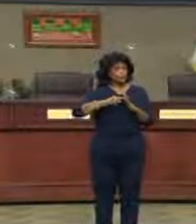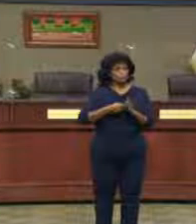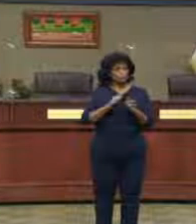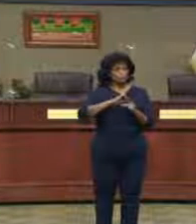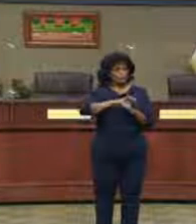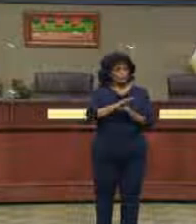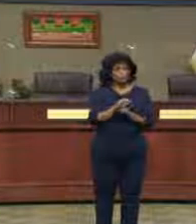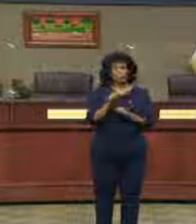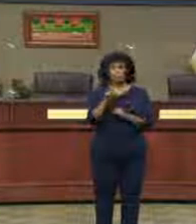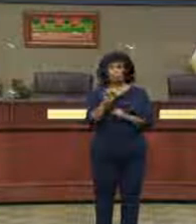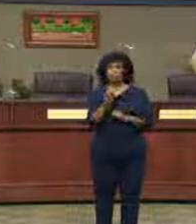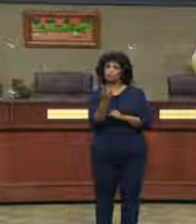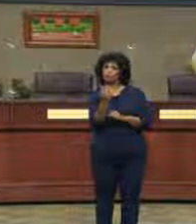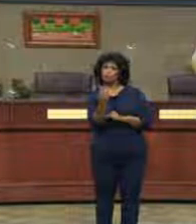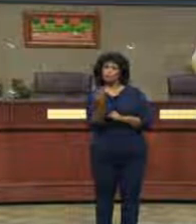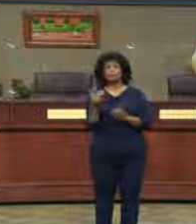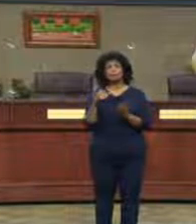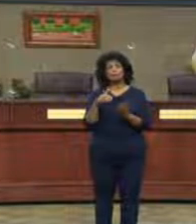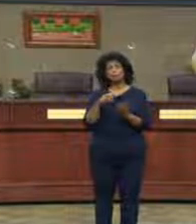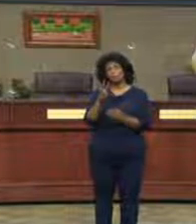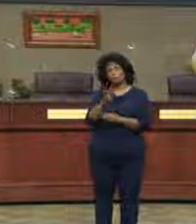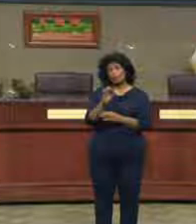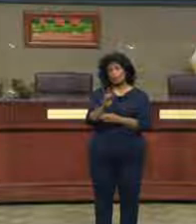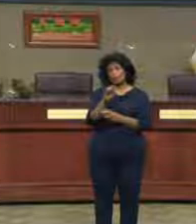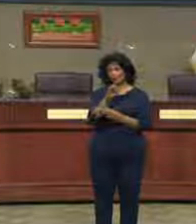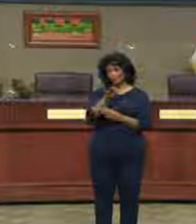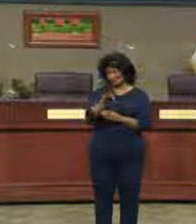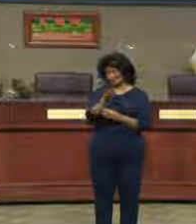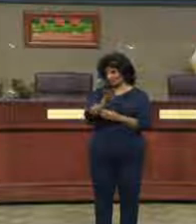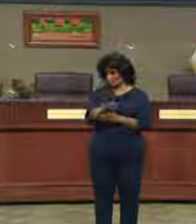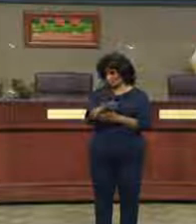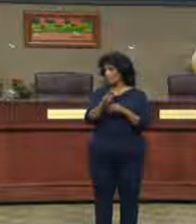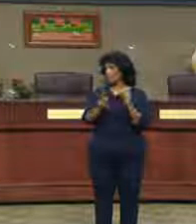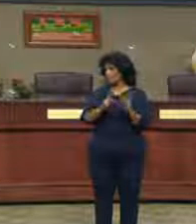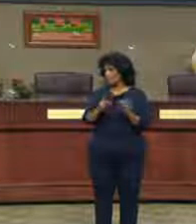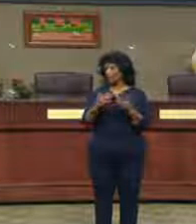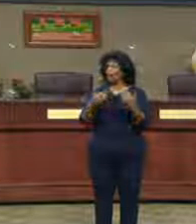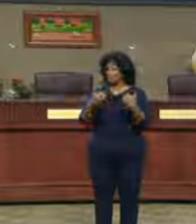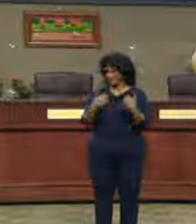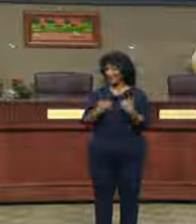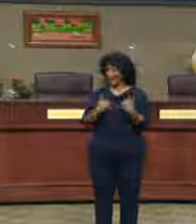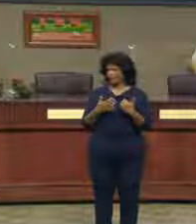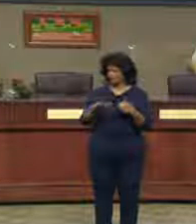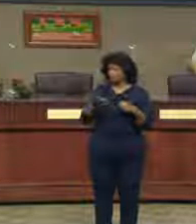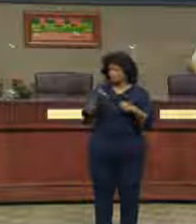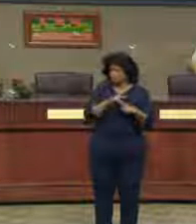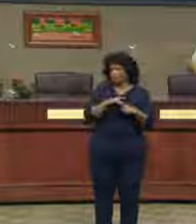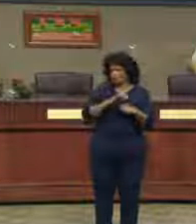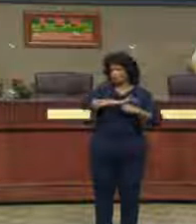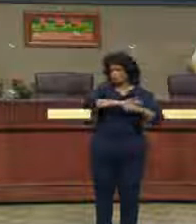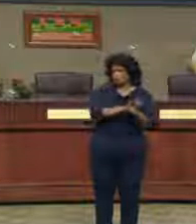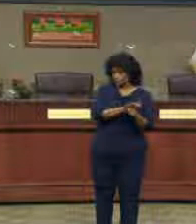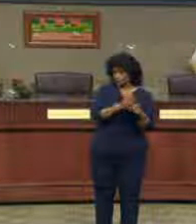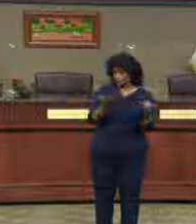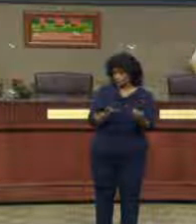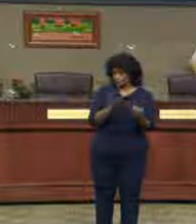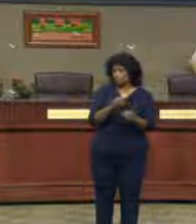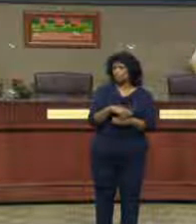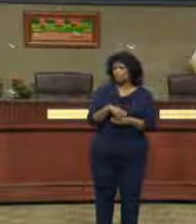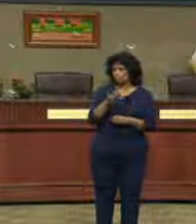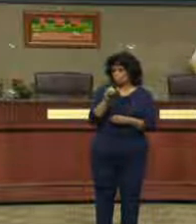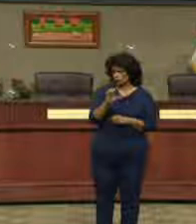114,434 COVID-19 cases in Orange County, A year ago, few